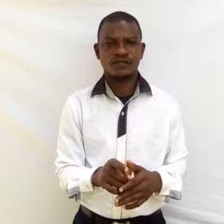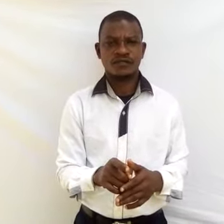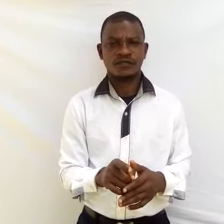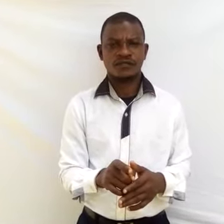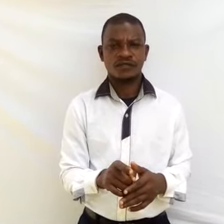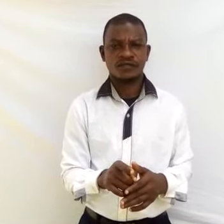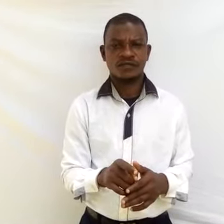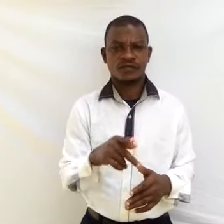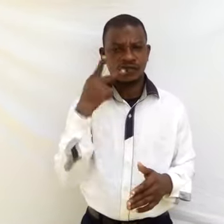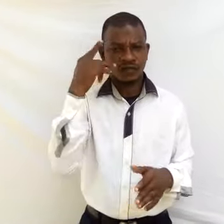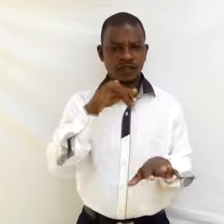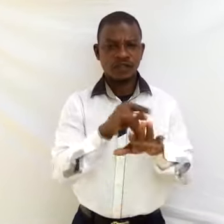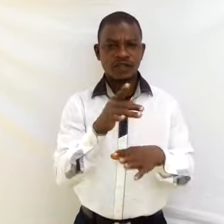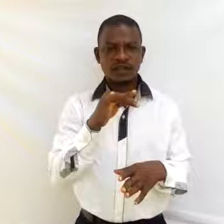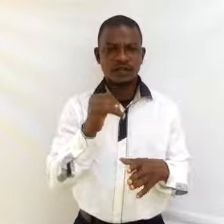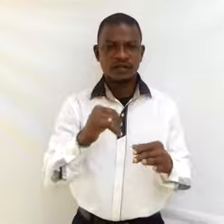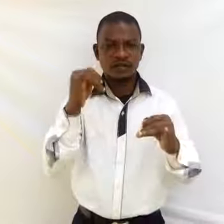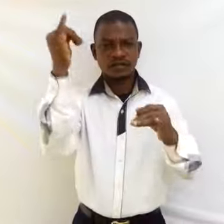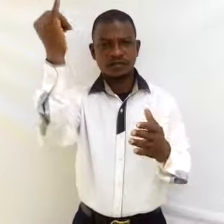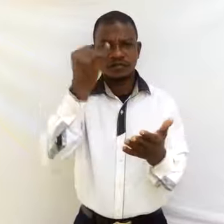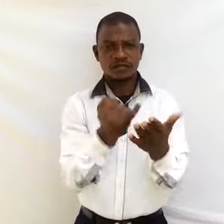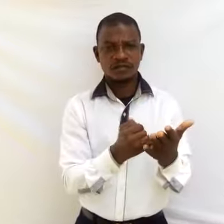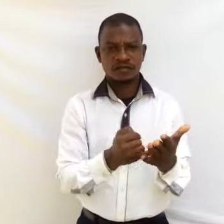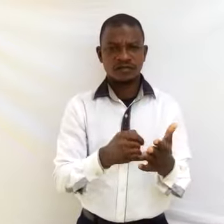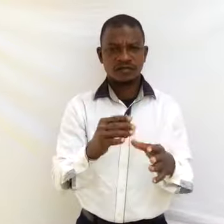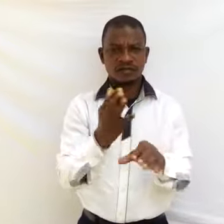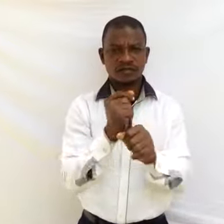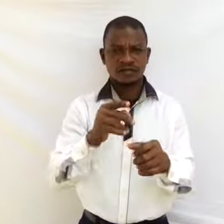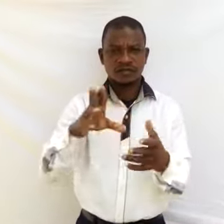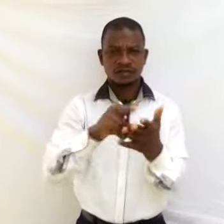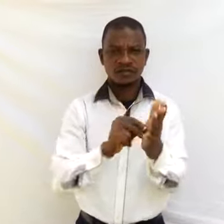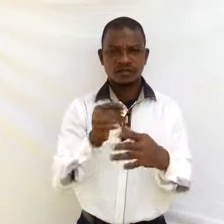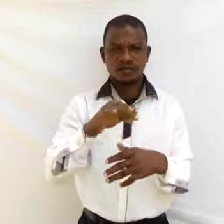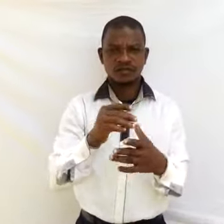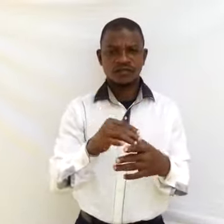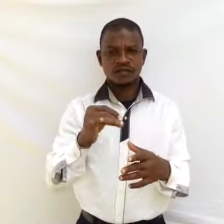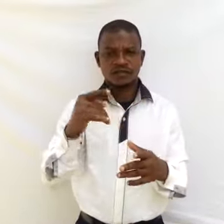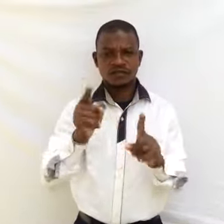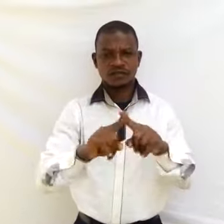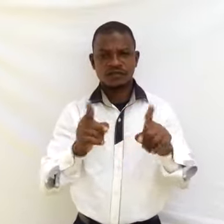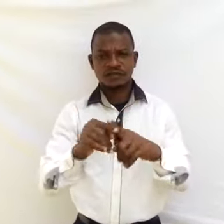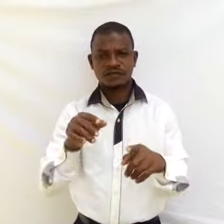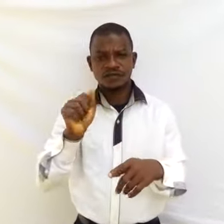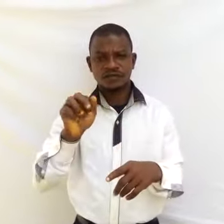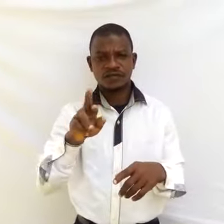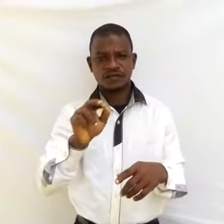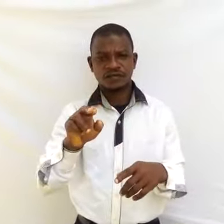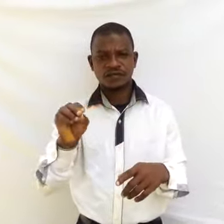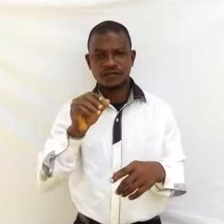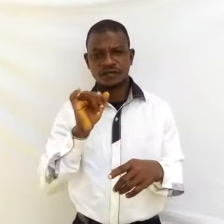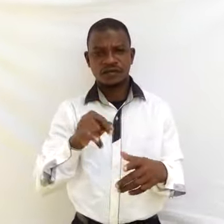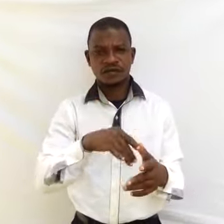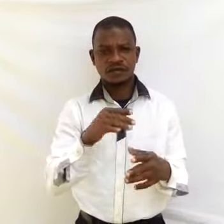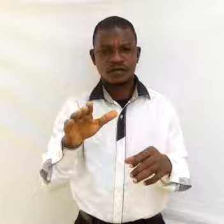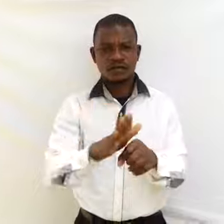Look at the diagram. Take note of the different arrows and complete the diagram.